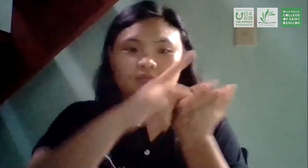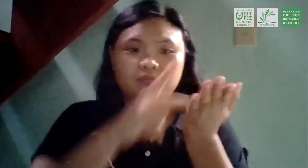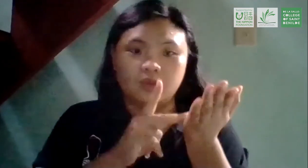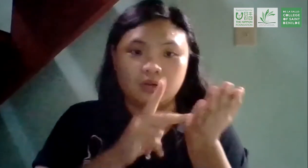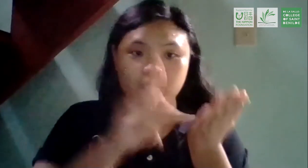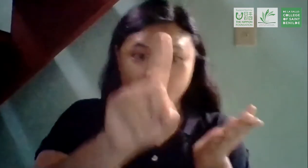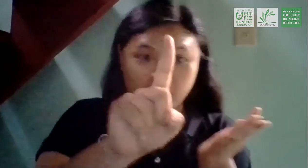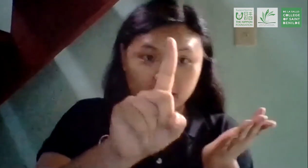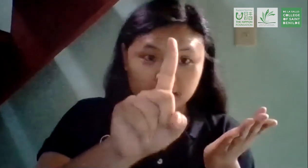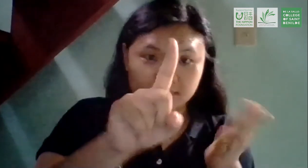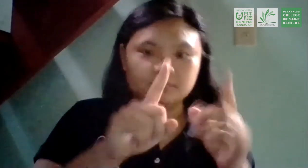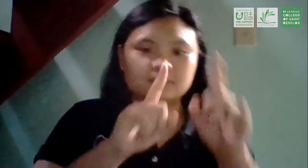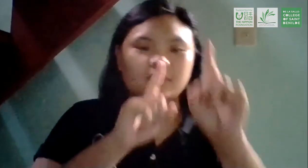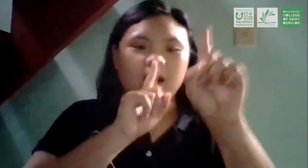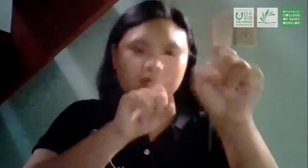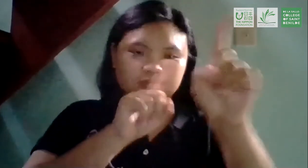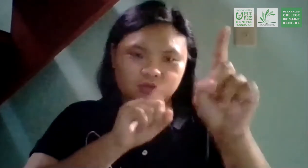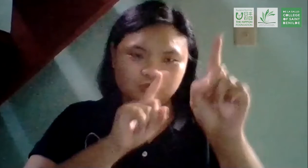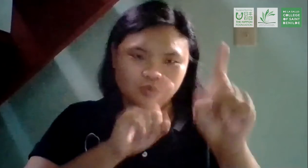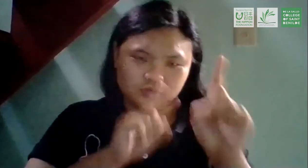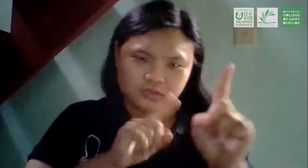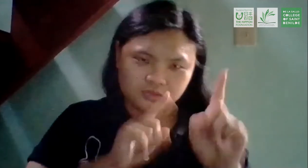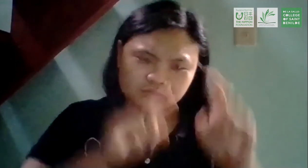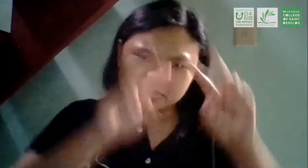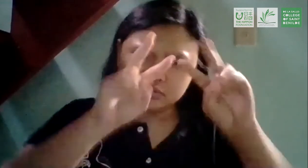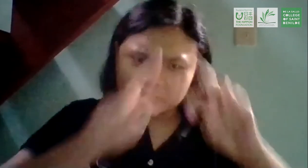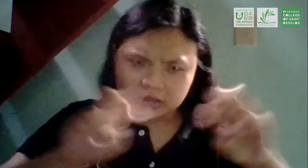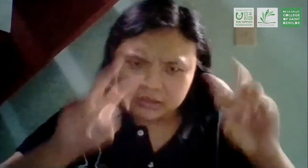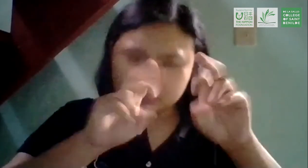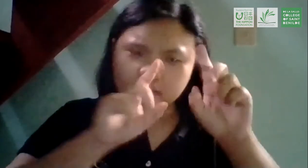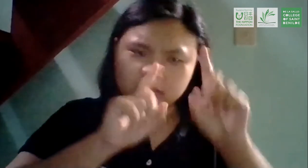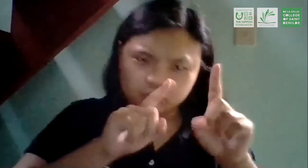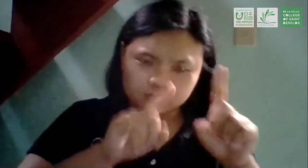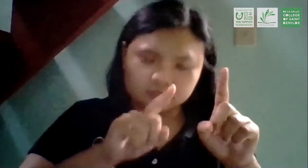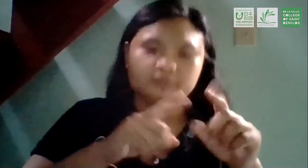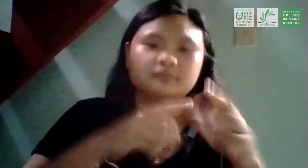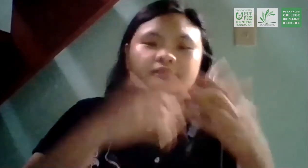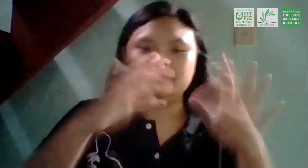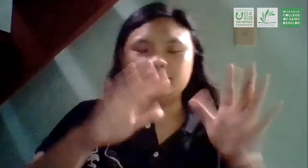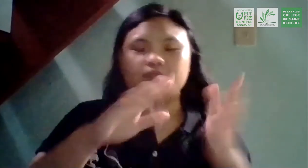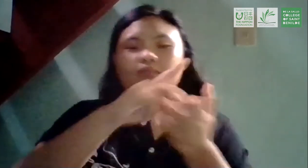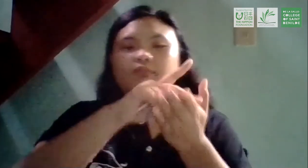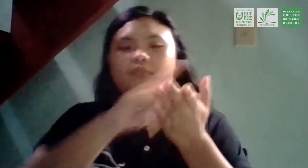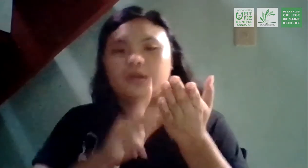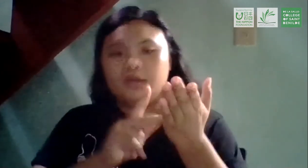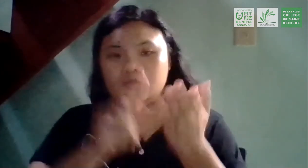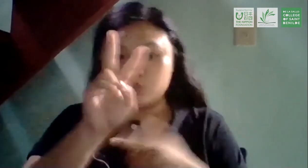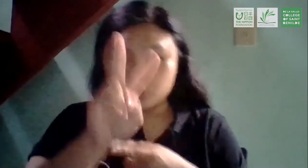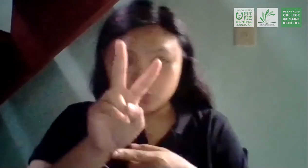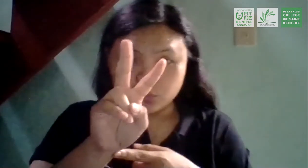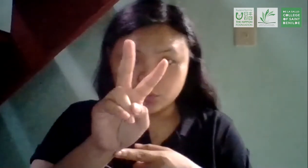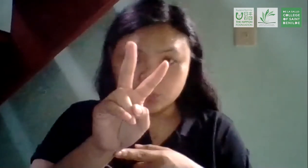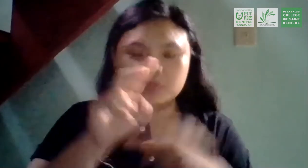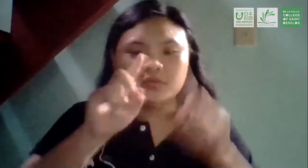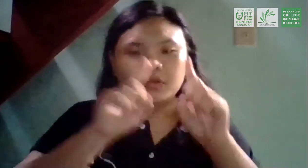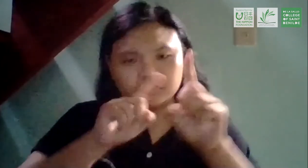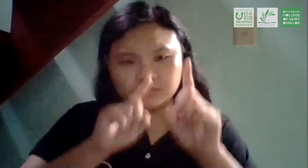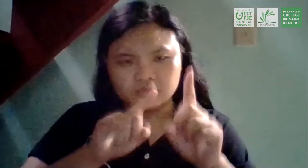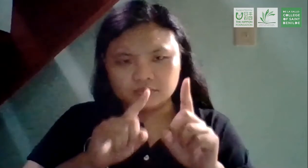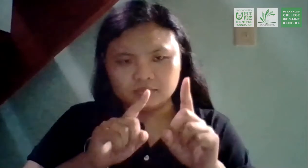it gave me some realization because without the PowerPoint, we had to